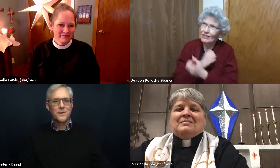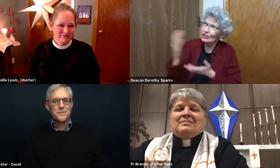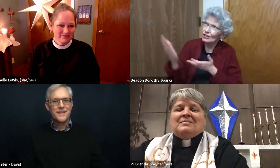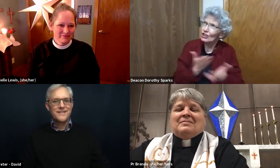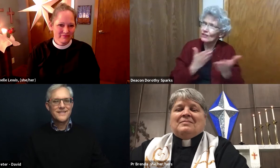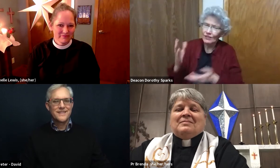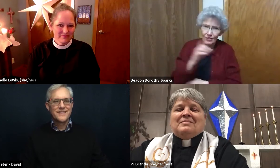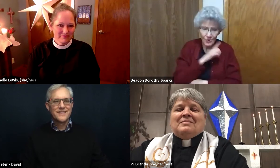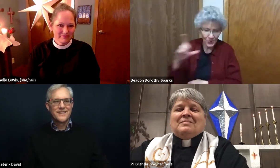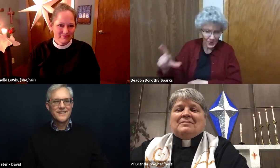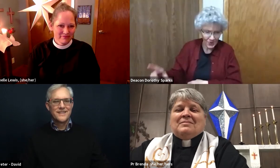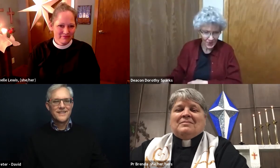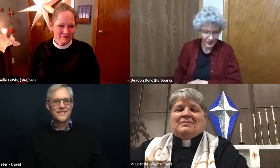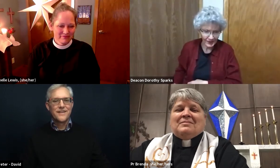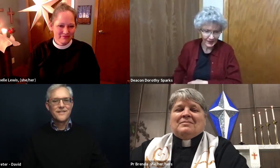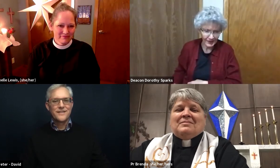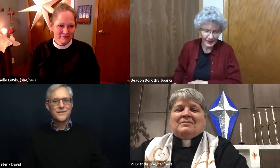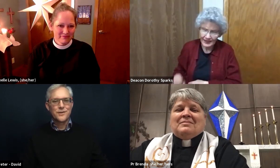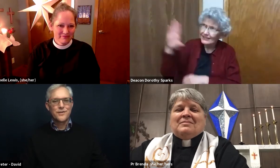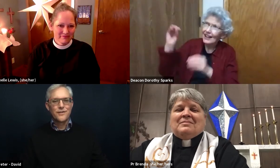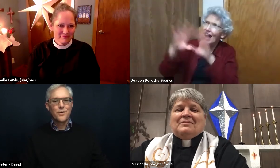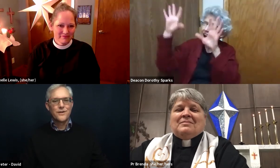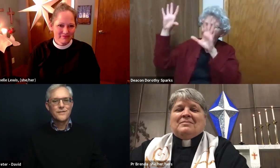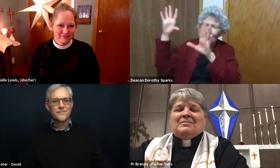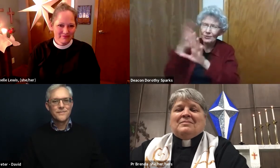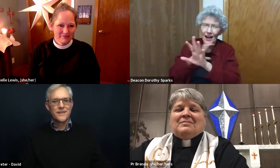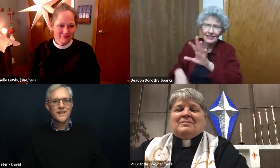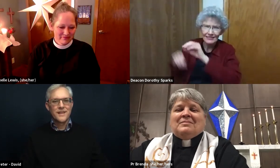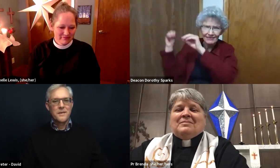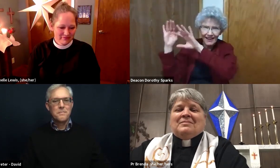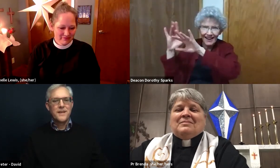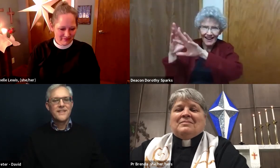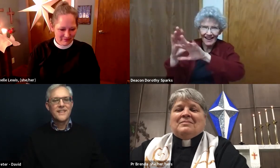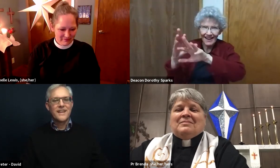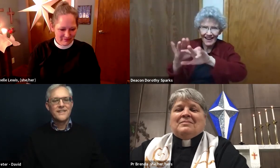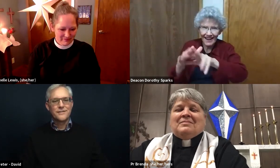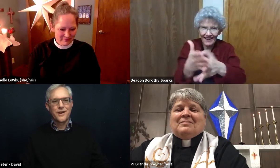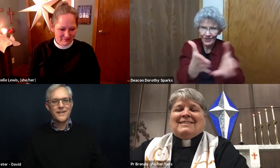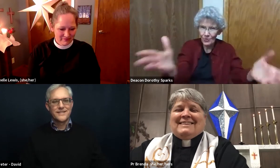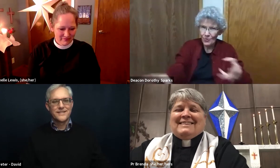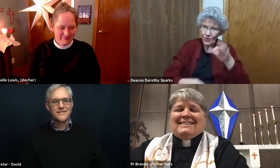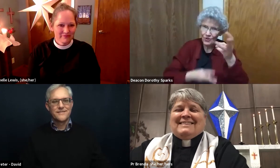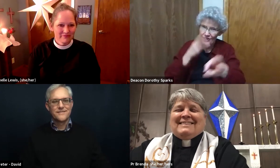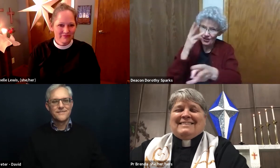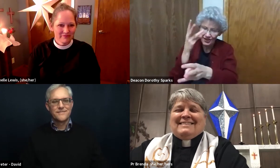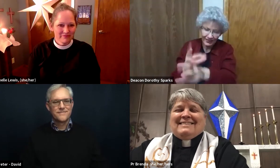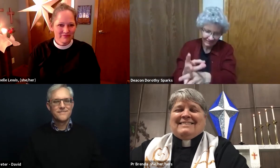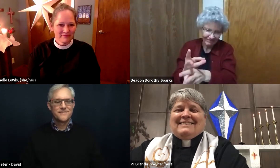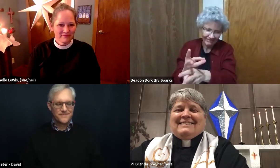Go in peace, love and serve the Lord, be the light of Christ.